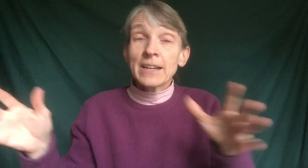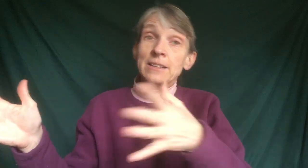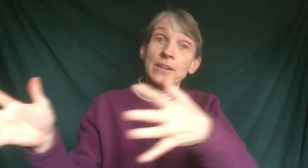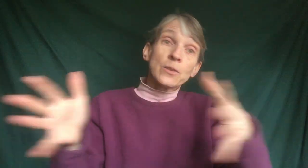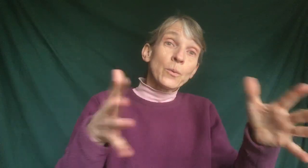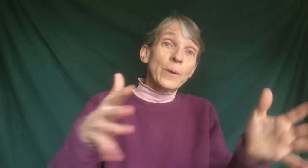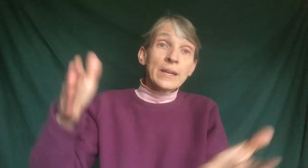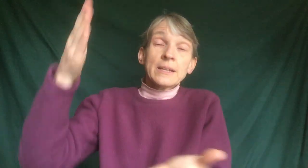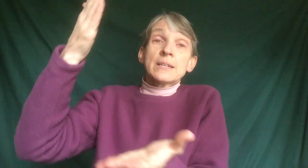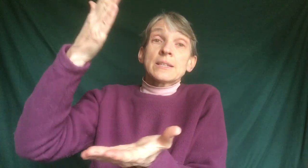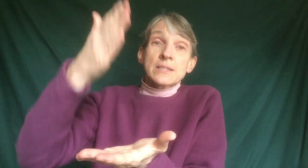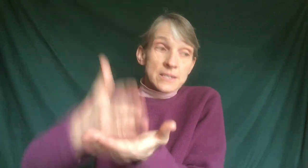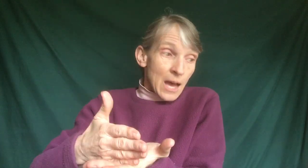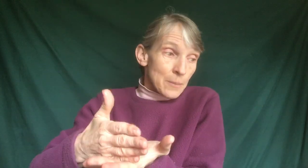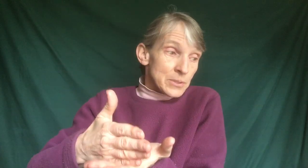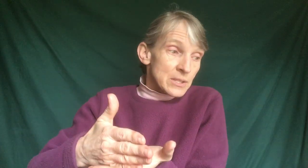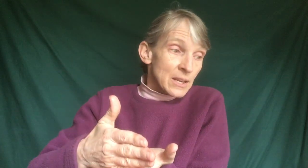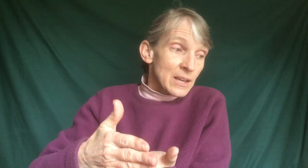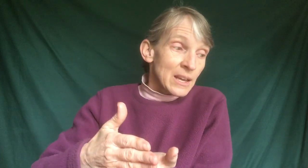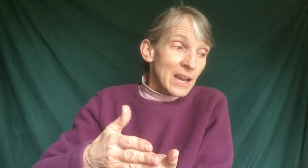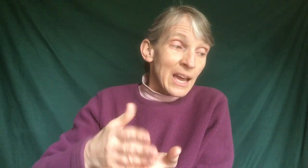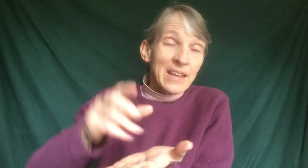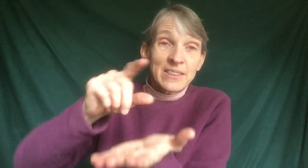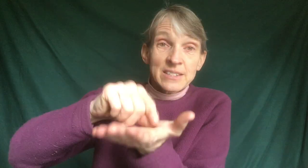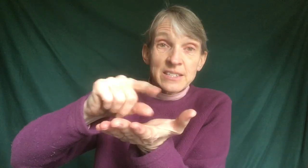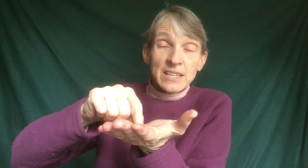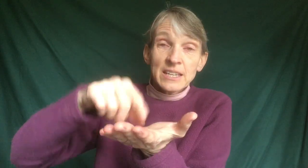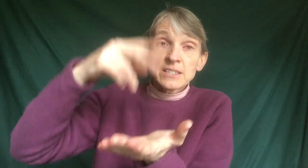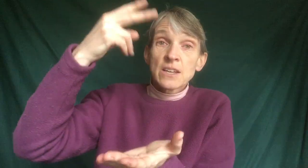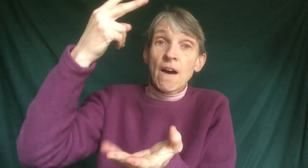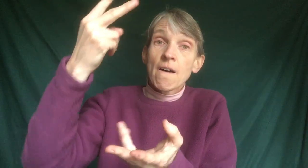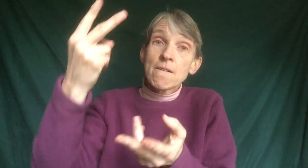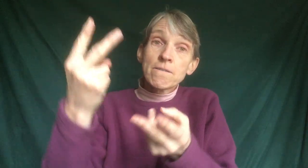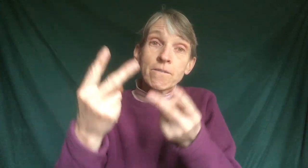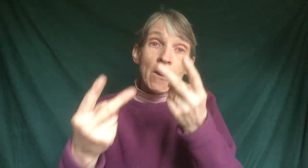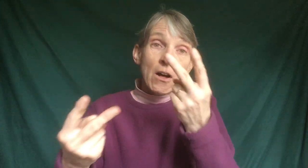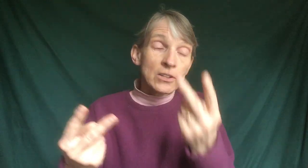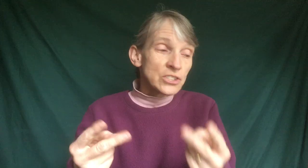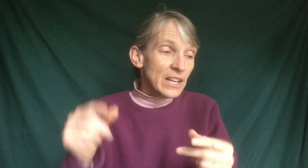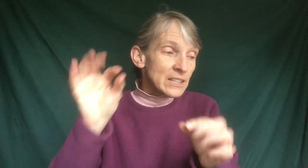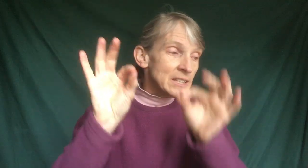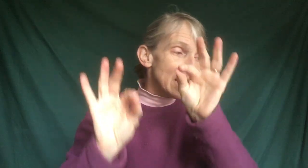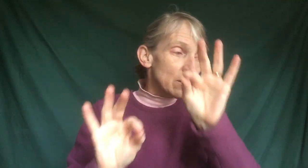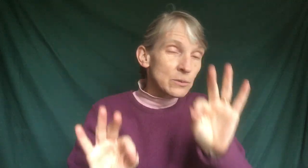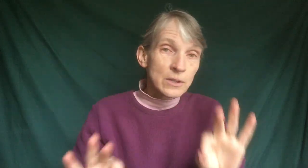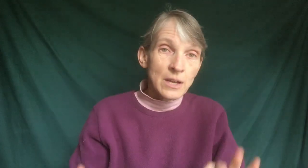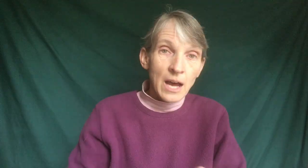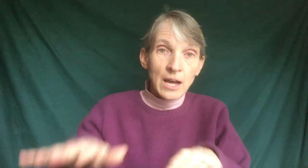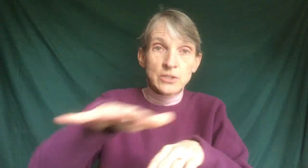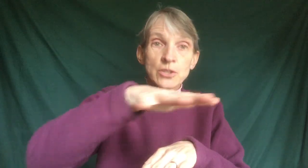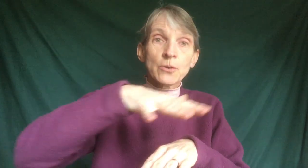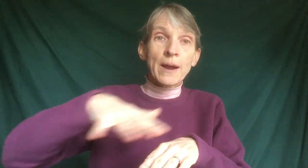Finally, the wind stops, and the seeds fall gently down onto the